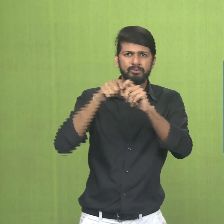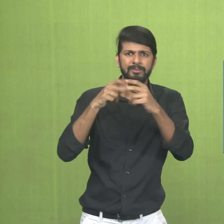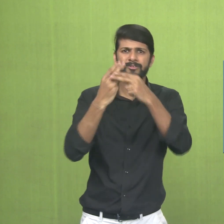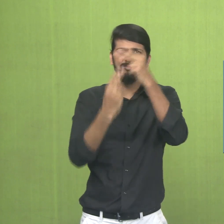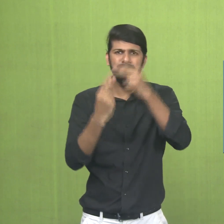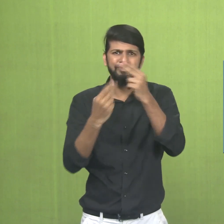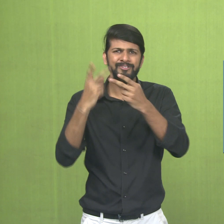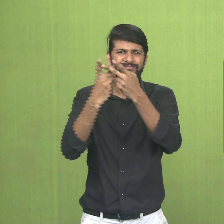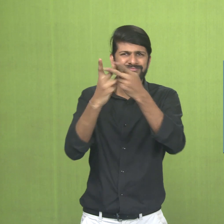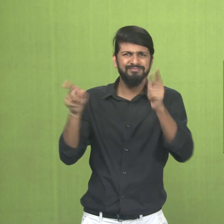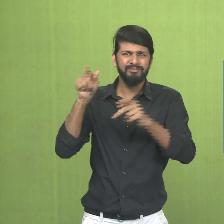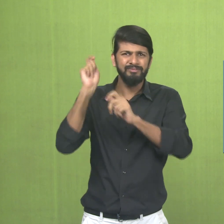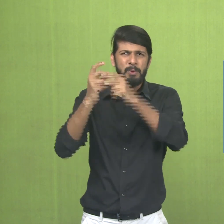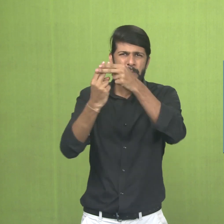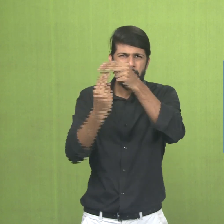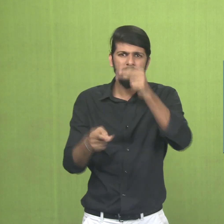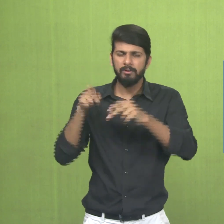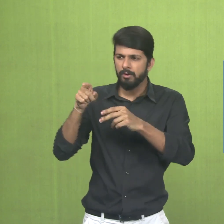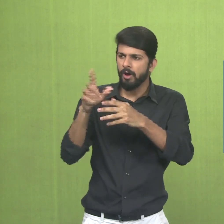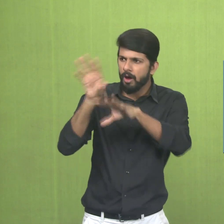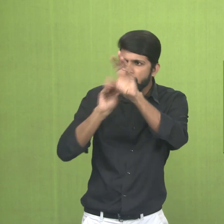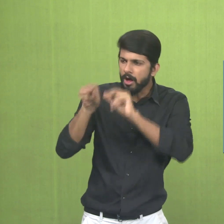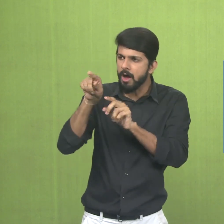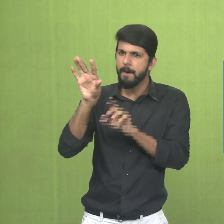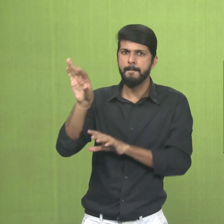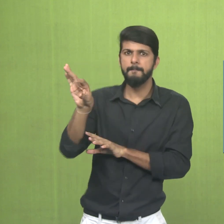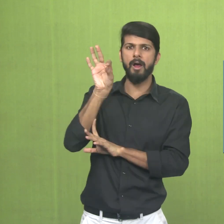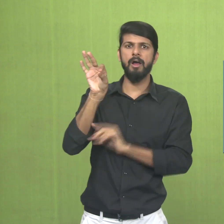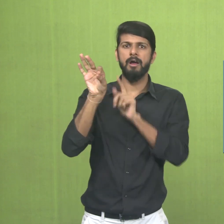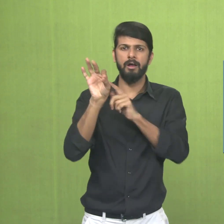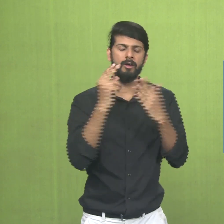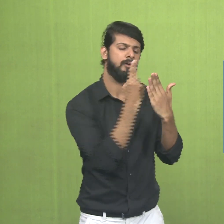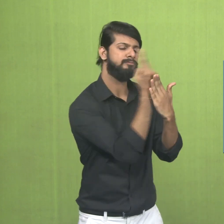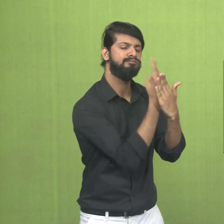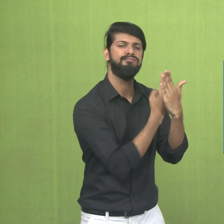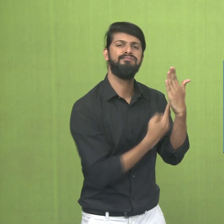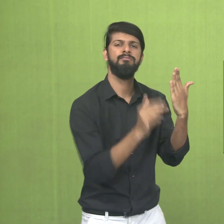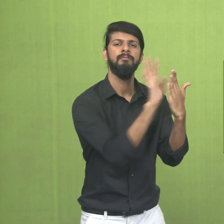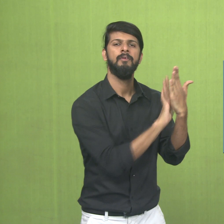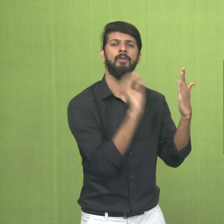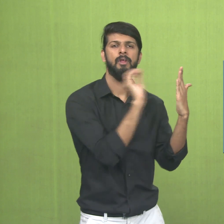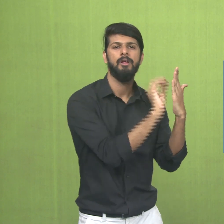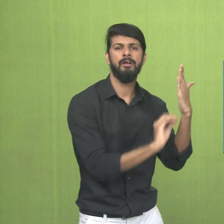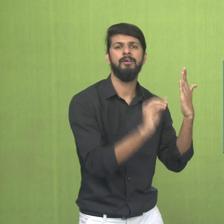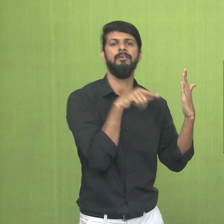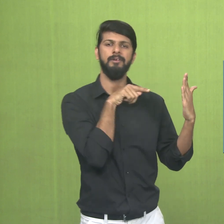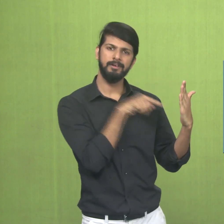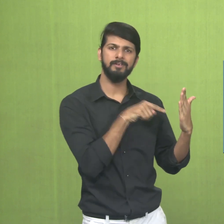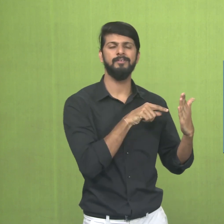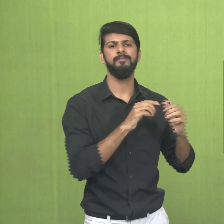Raja Ravi Varma was really influenced by mythological epics, and he has chosen one such